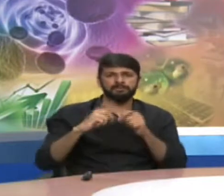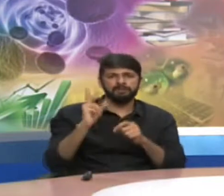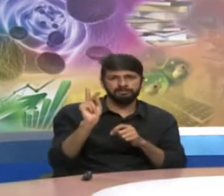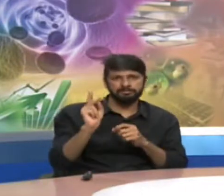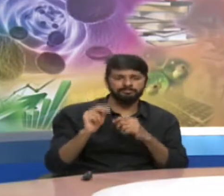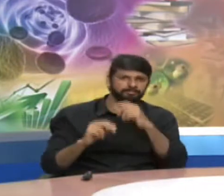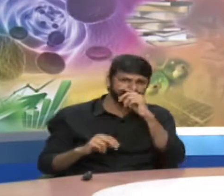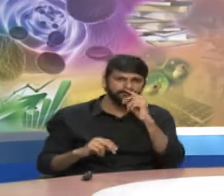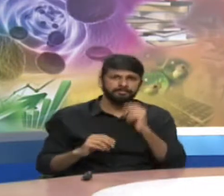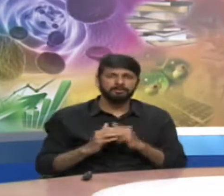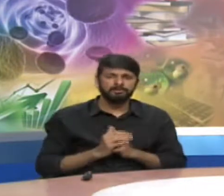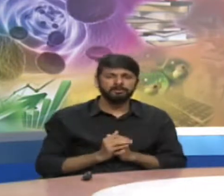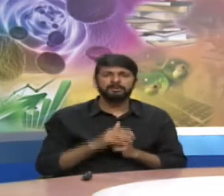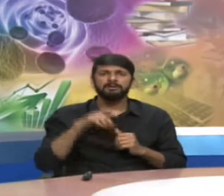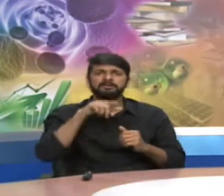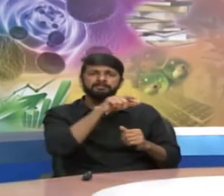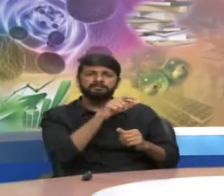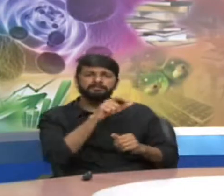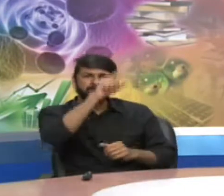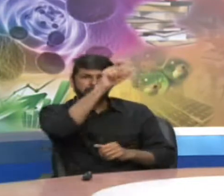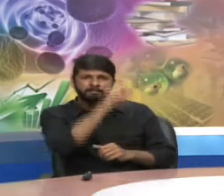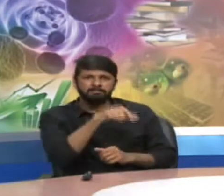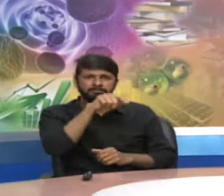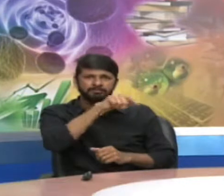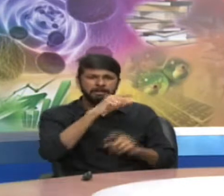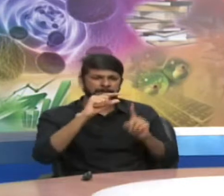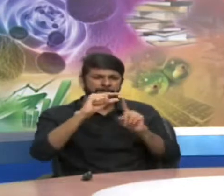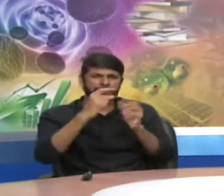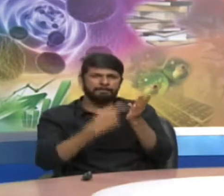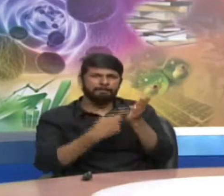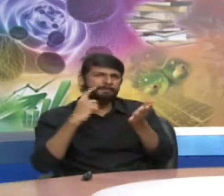Question number 2. Why was the prince banished?